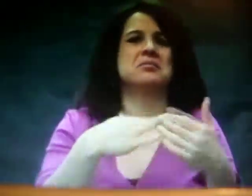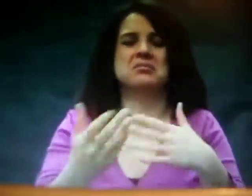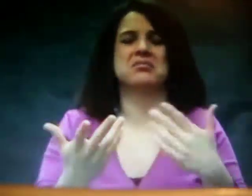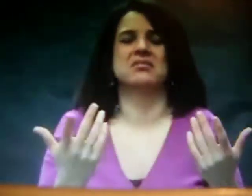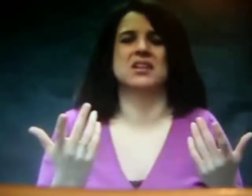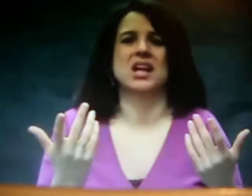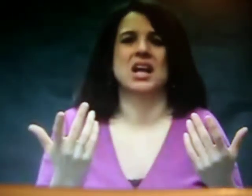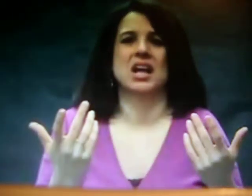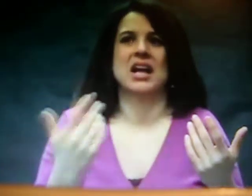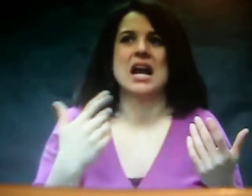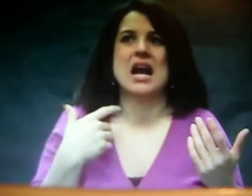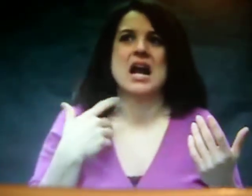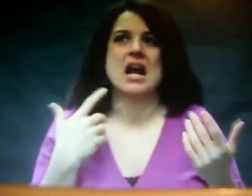or instant messages.